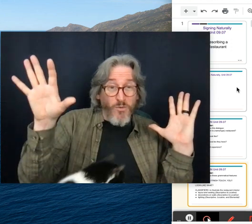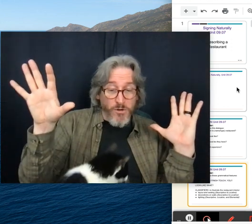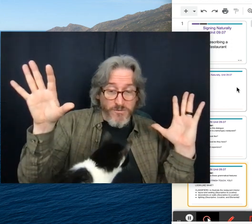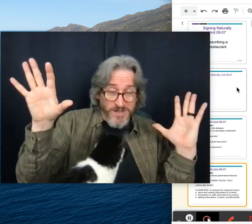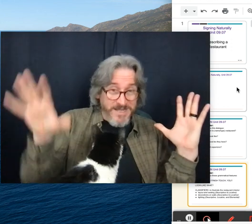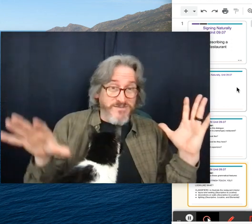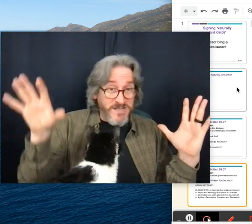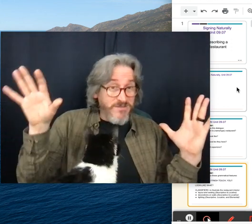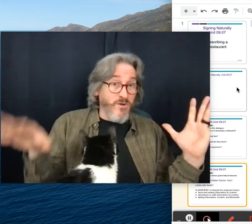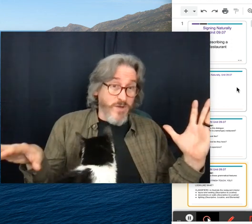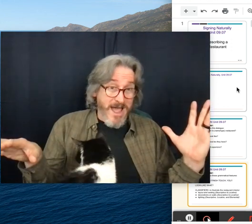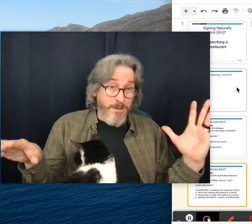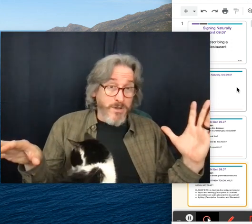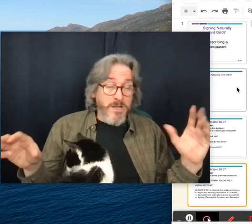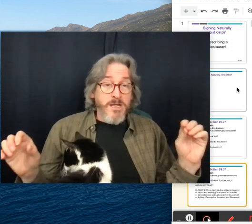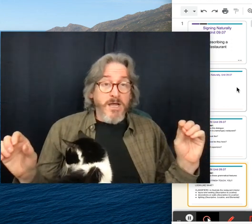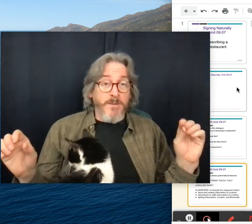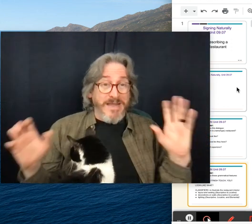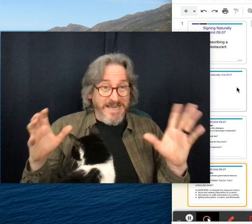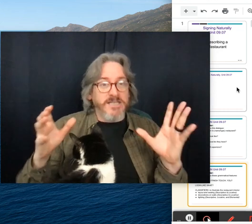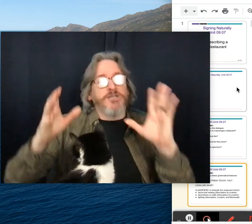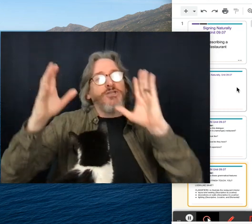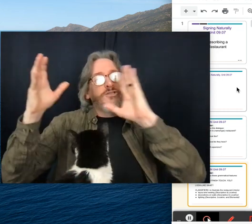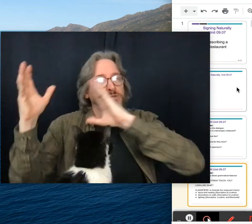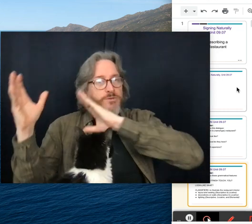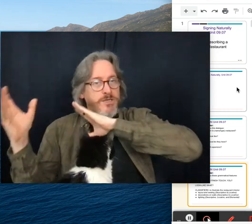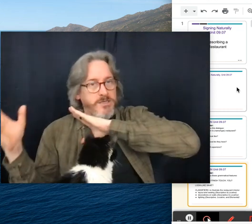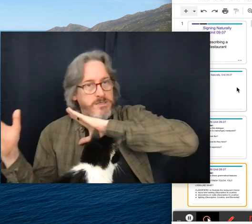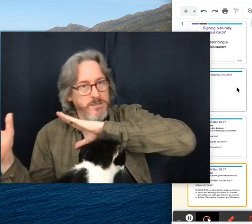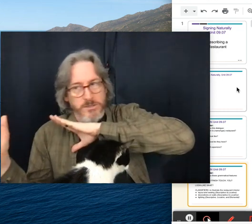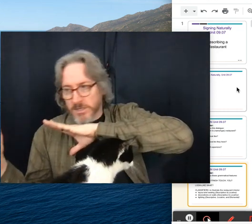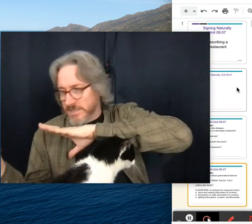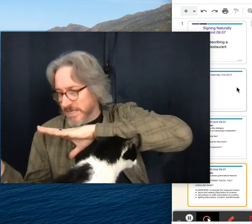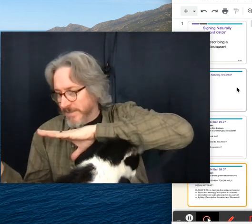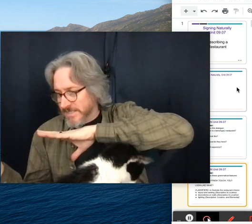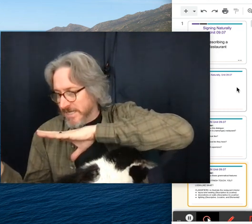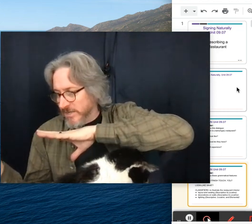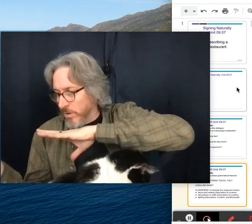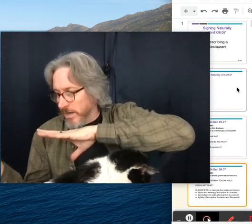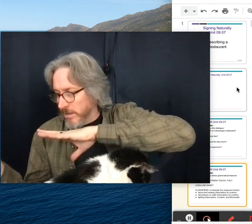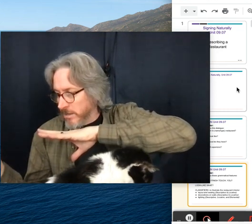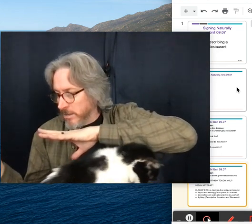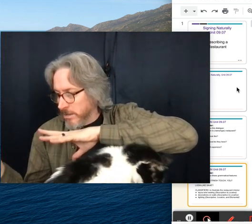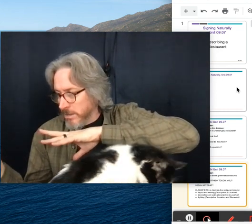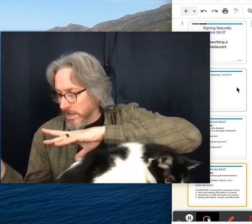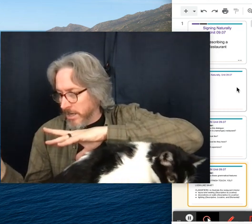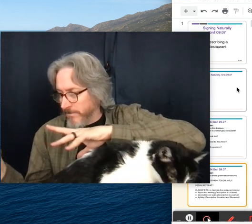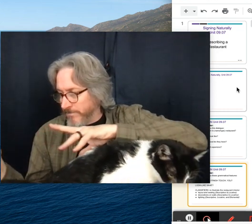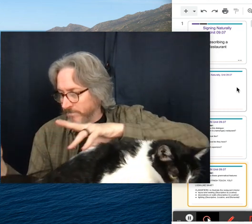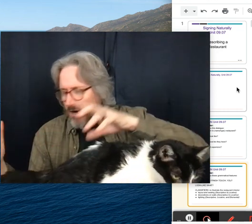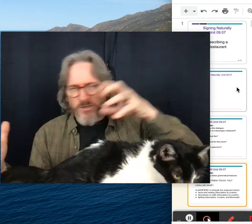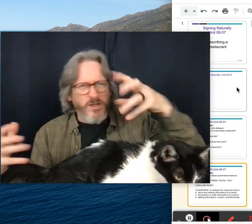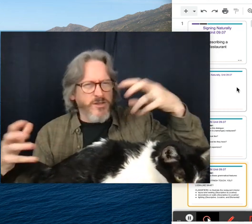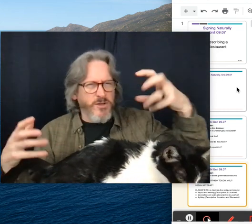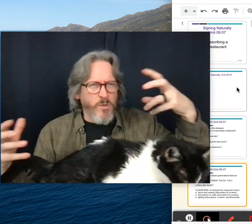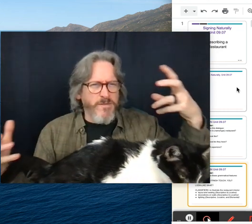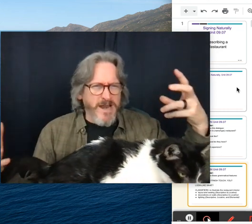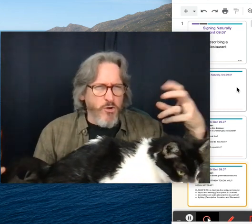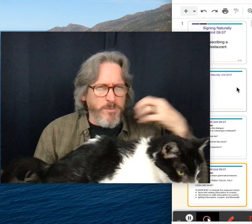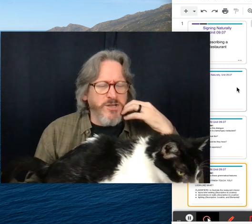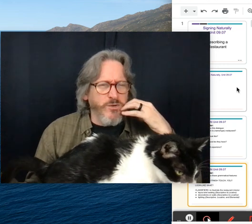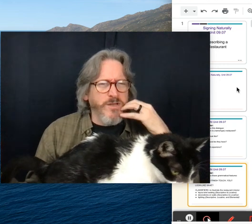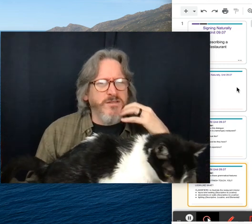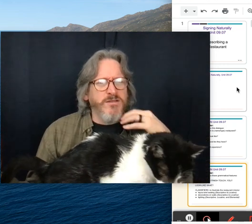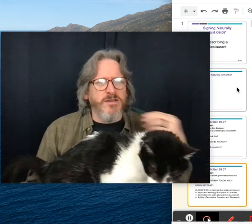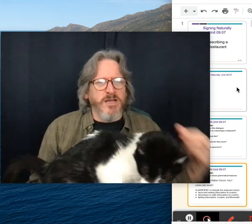one for the GIFs and the vocab, in addition to the TPT one, or the one